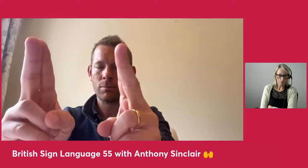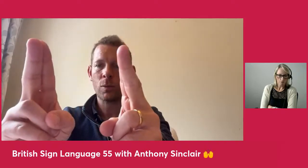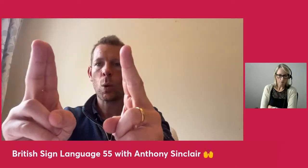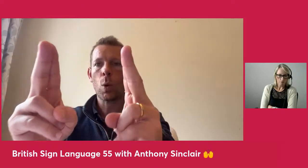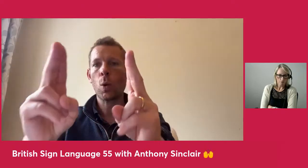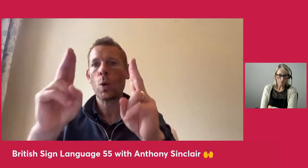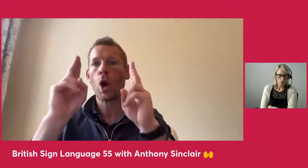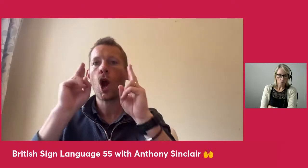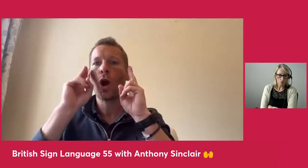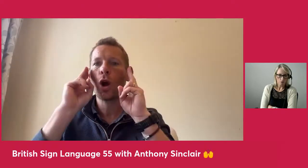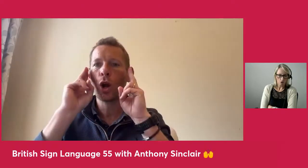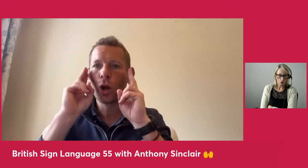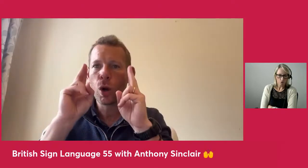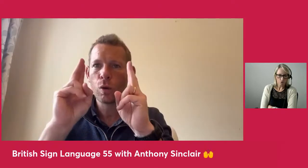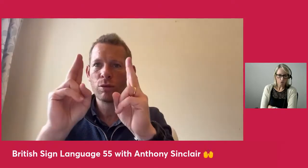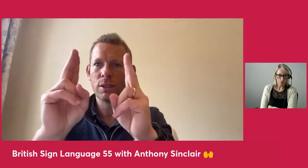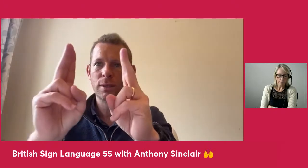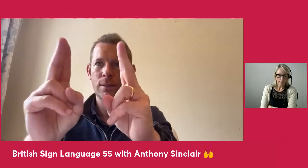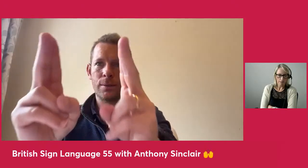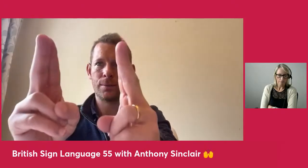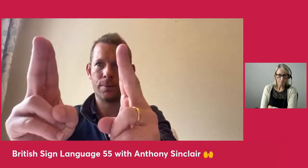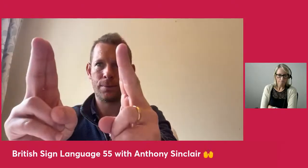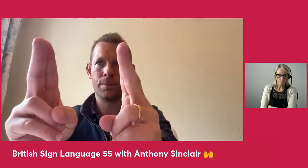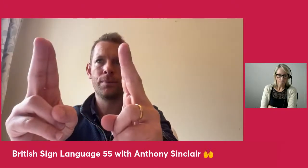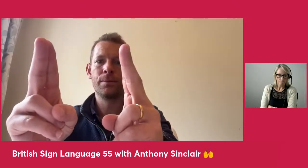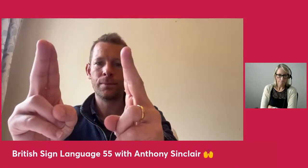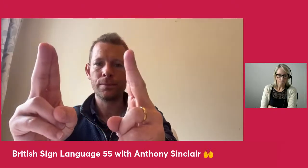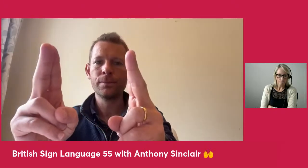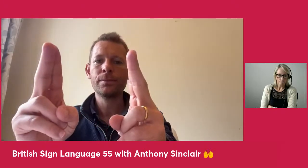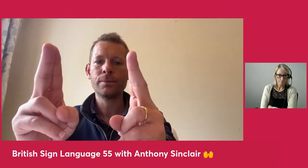hall or corridor,